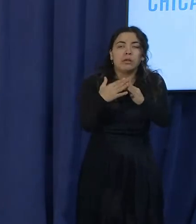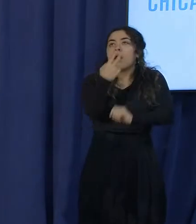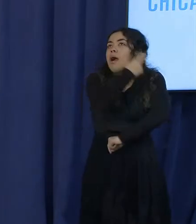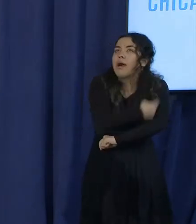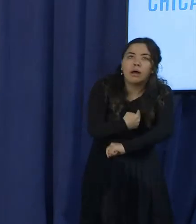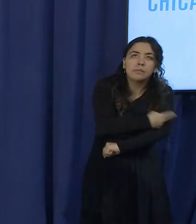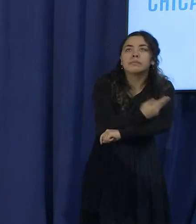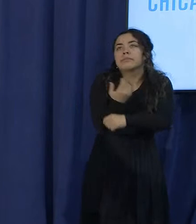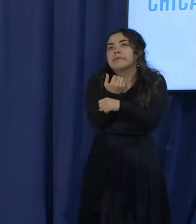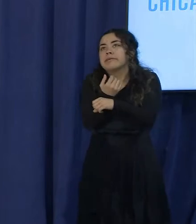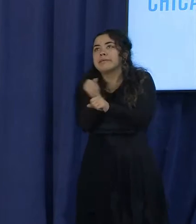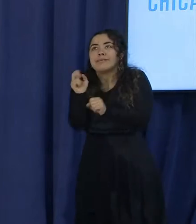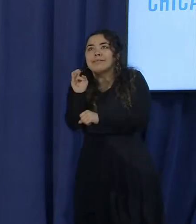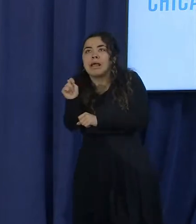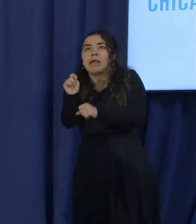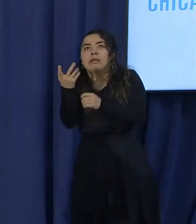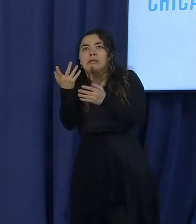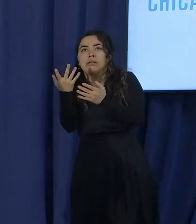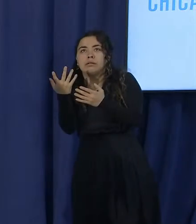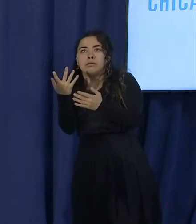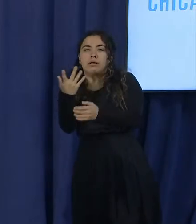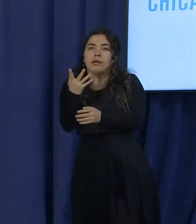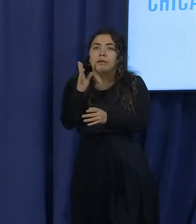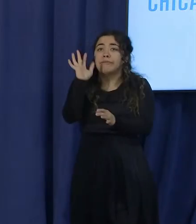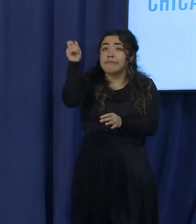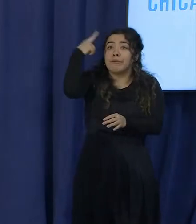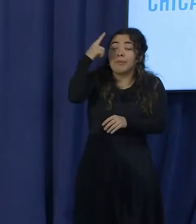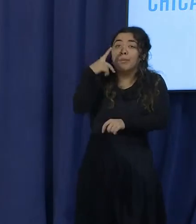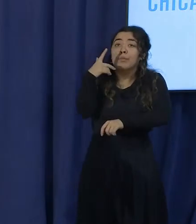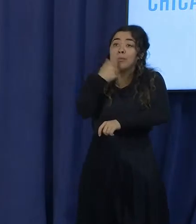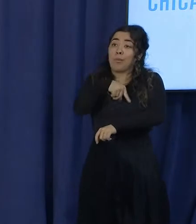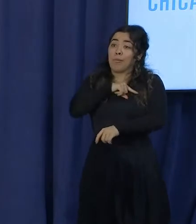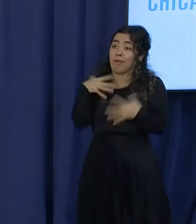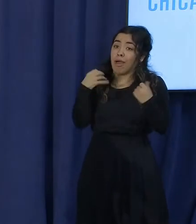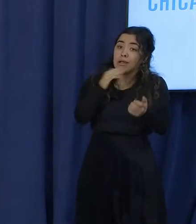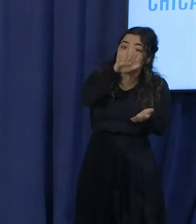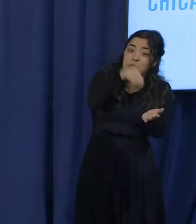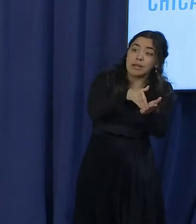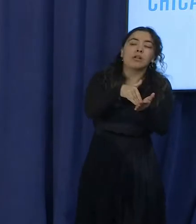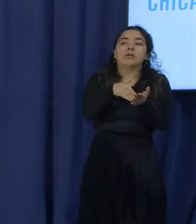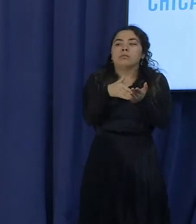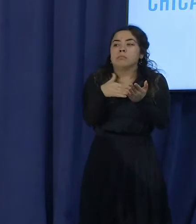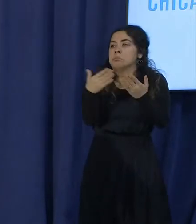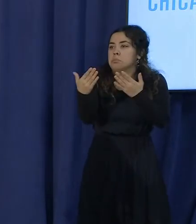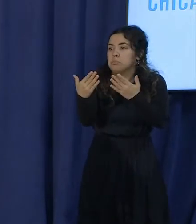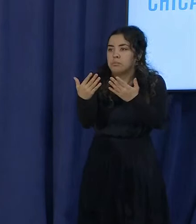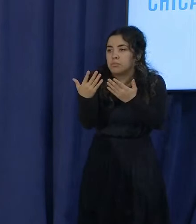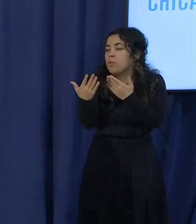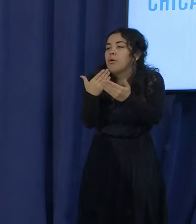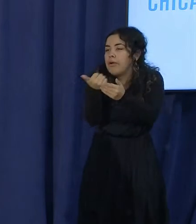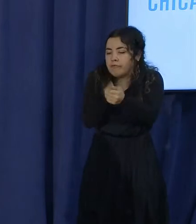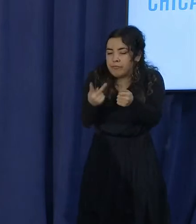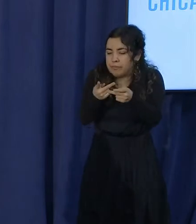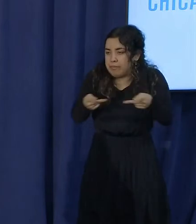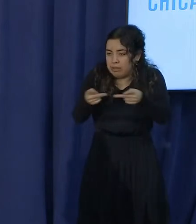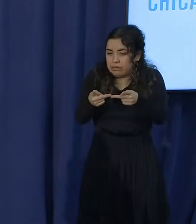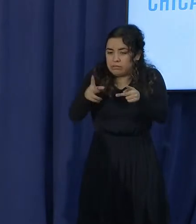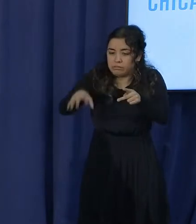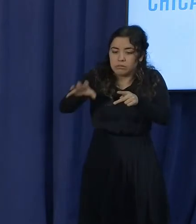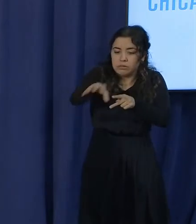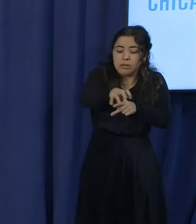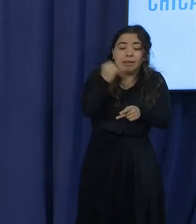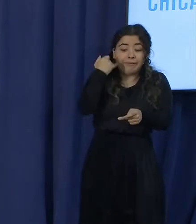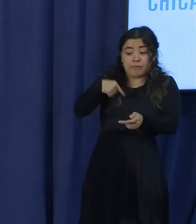safety nets, federally qualified health centers, private providers, et cetera, will be able to get additional vaccine as much as they're able to use